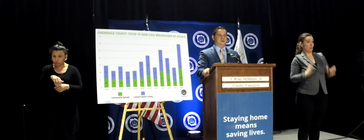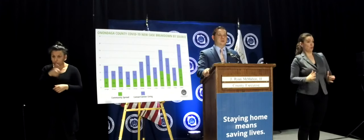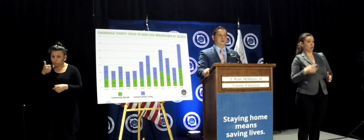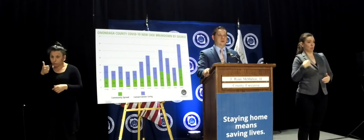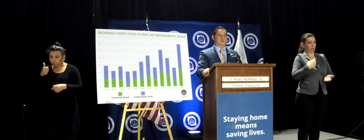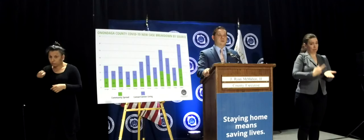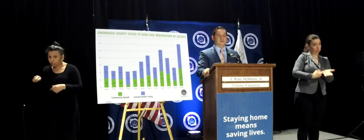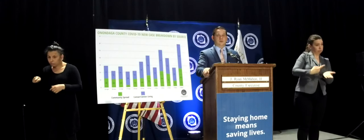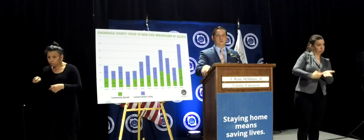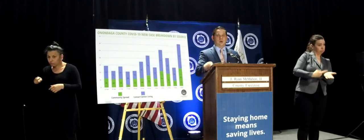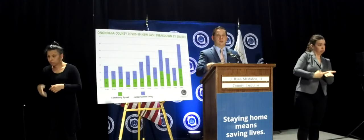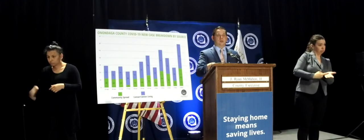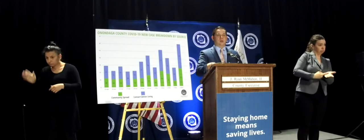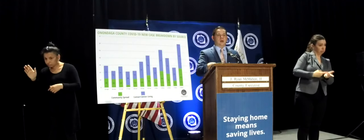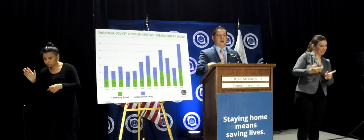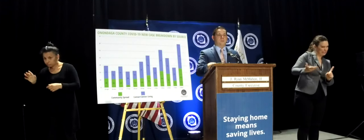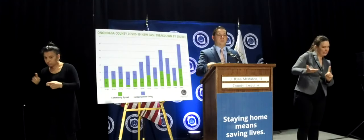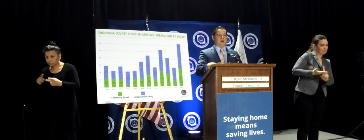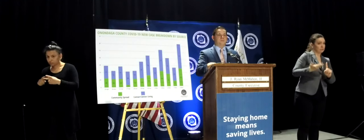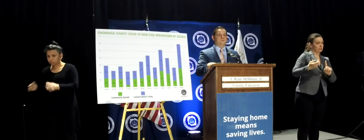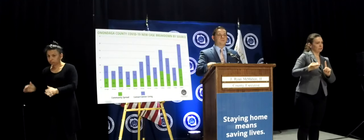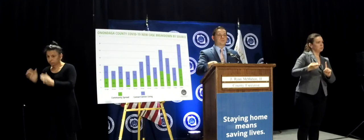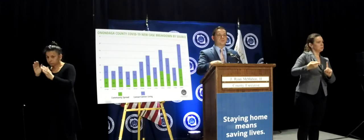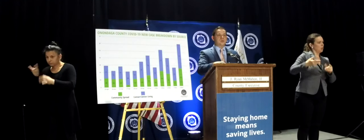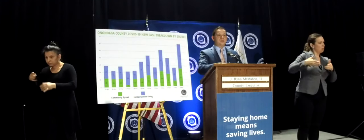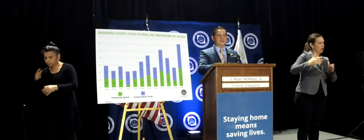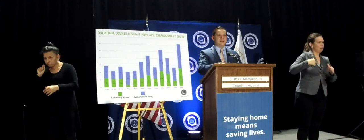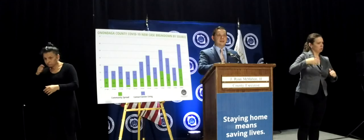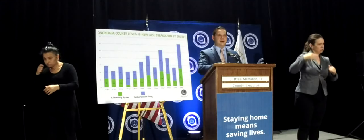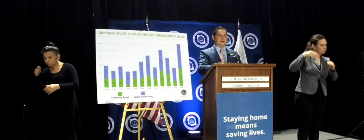we'll test her facility as well. But